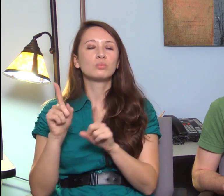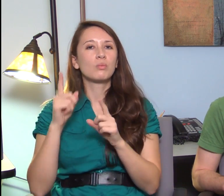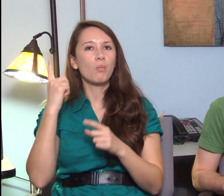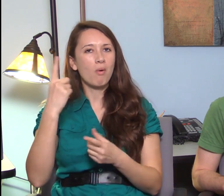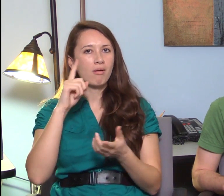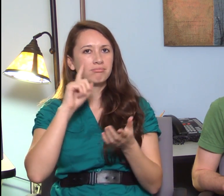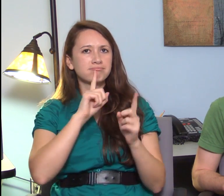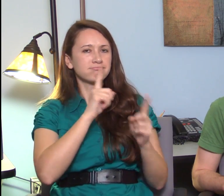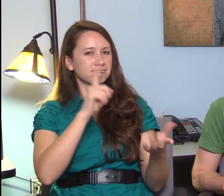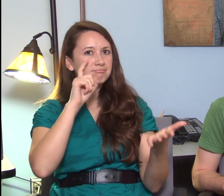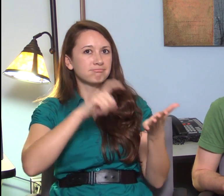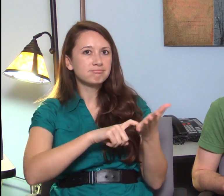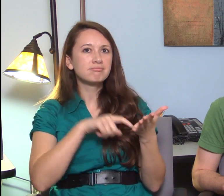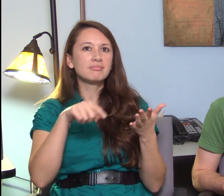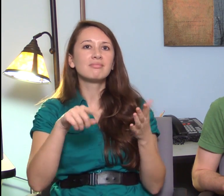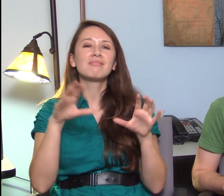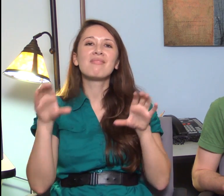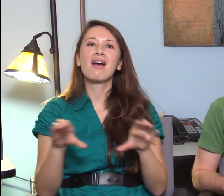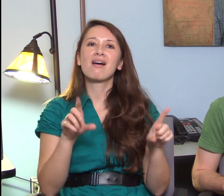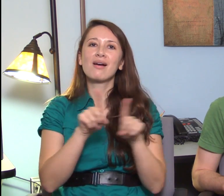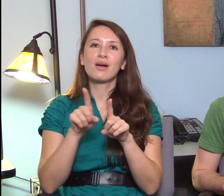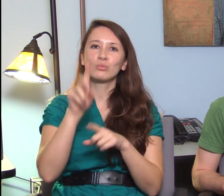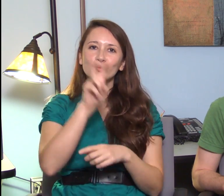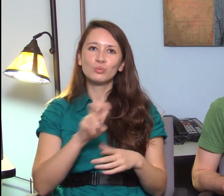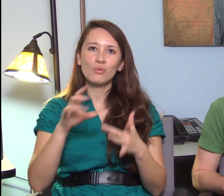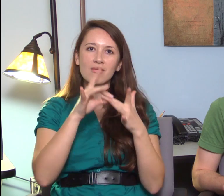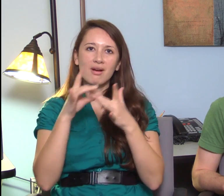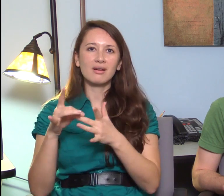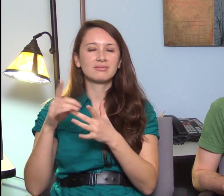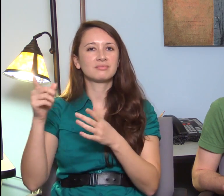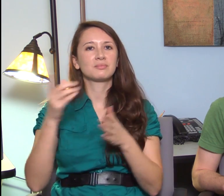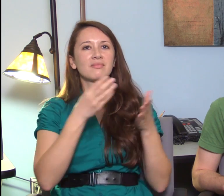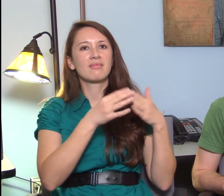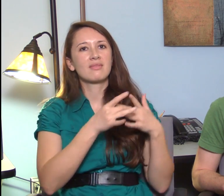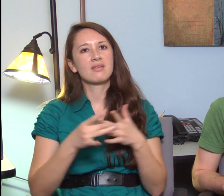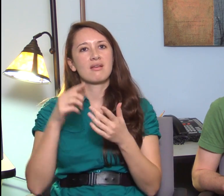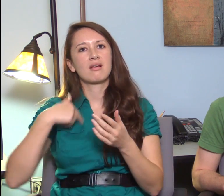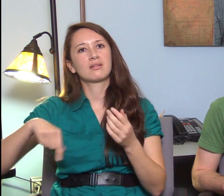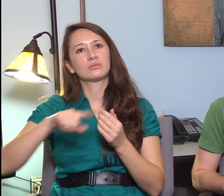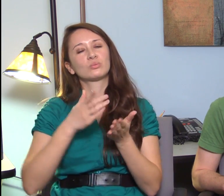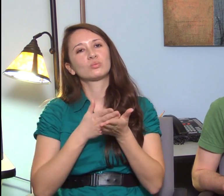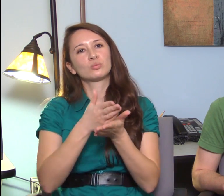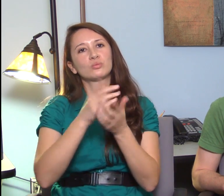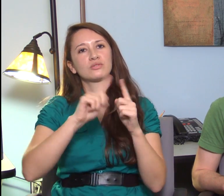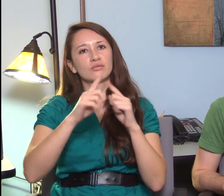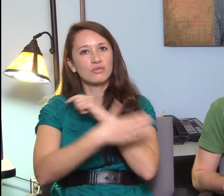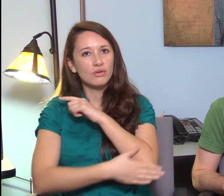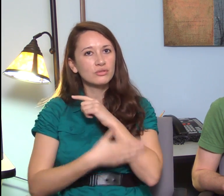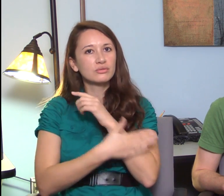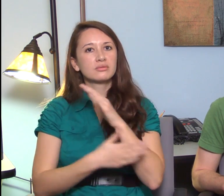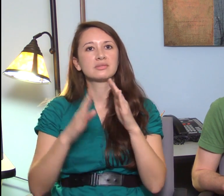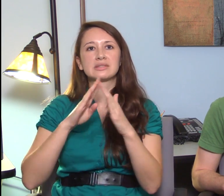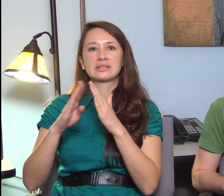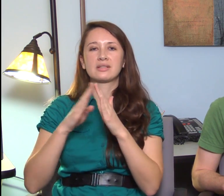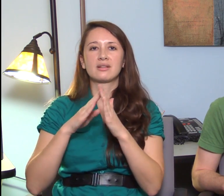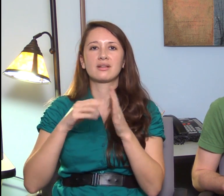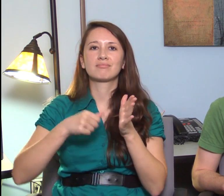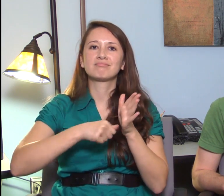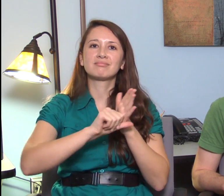they also, as one responder noted, act as tour guides as they take us through different countries and cities, highlighting the